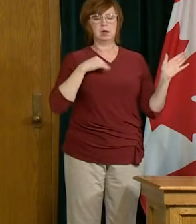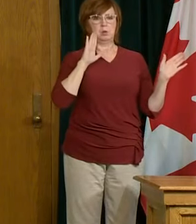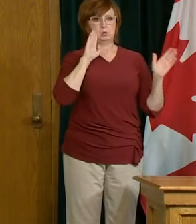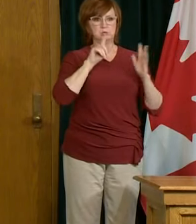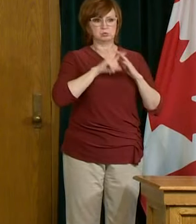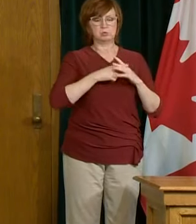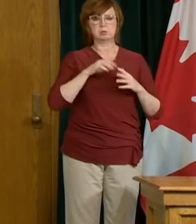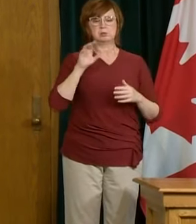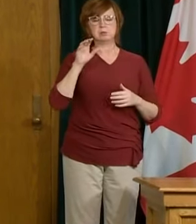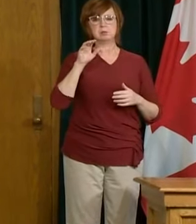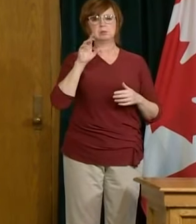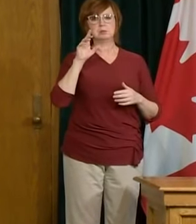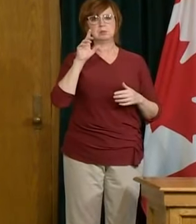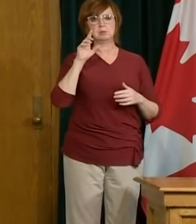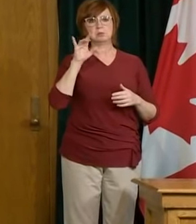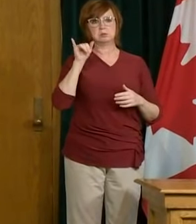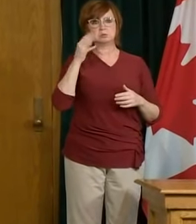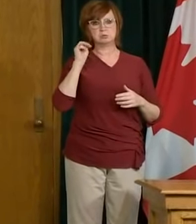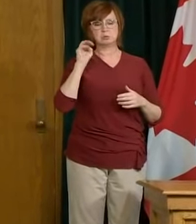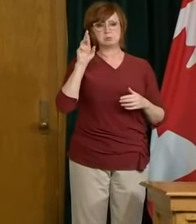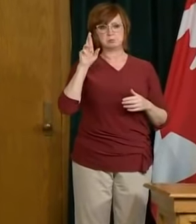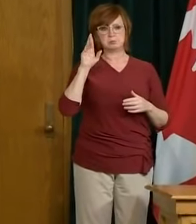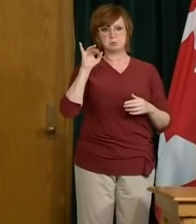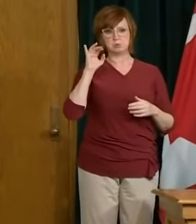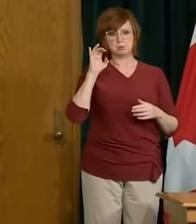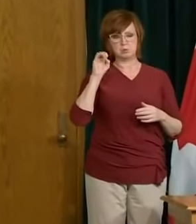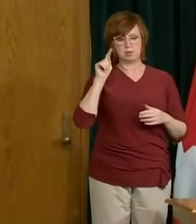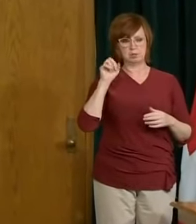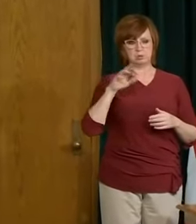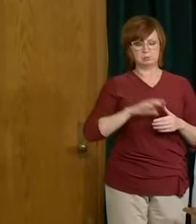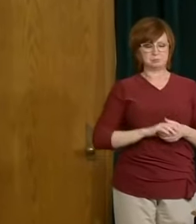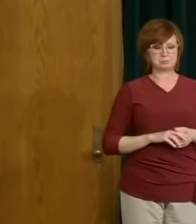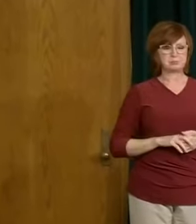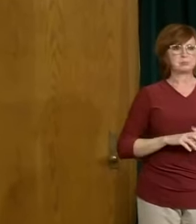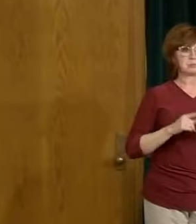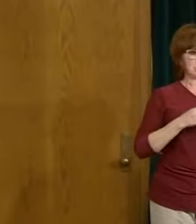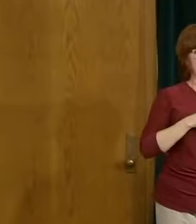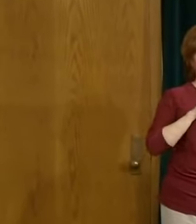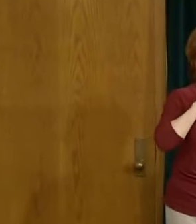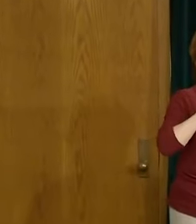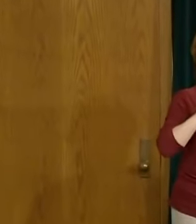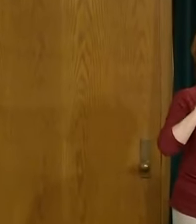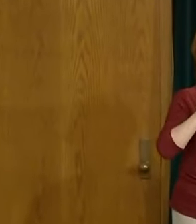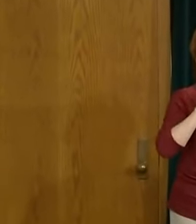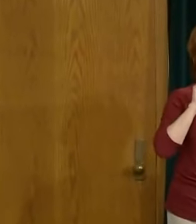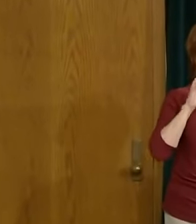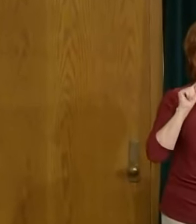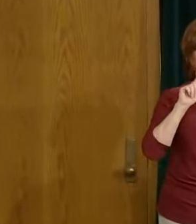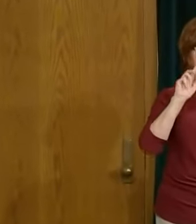and then I'll ask Scott to add to it. I've had a number of discussions on this with officials.